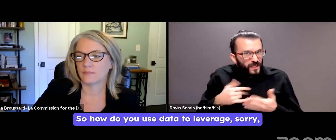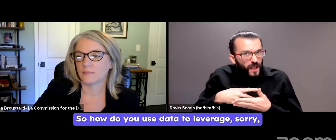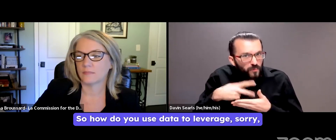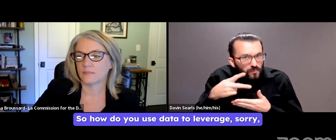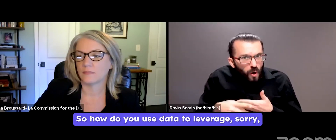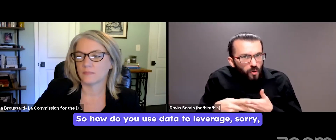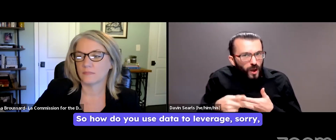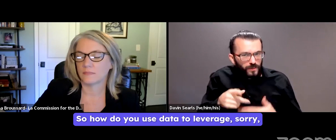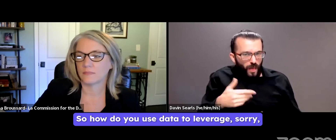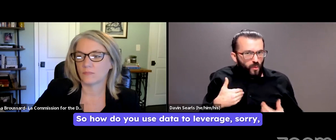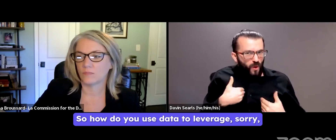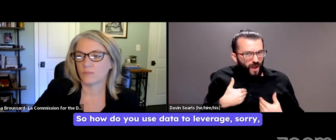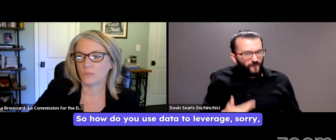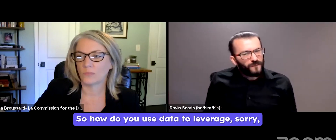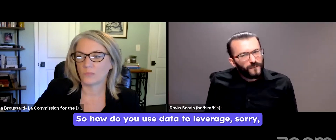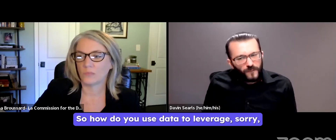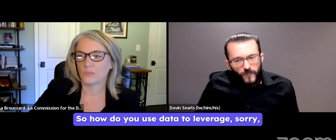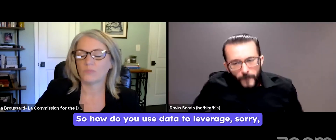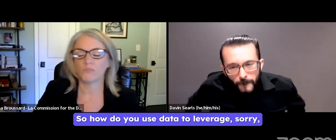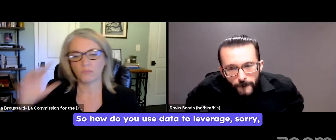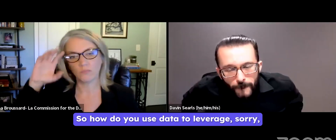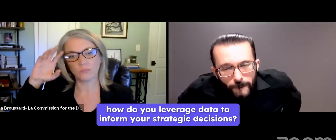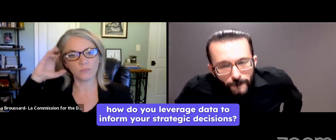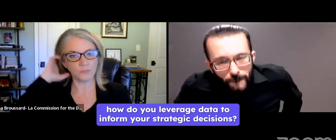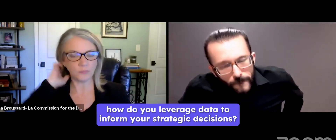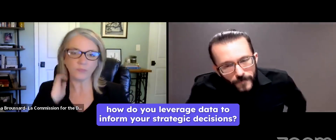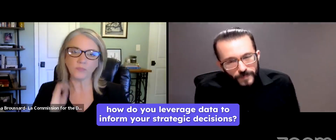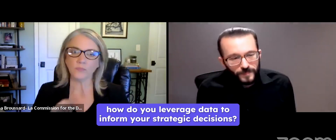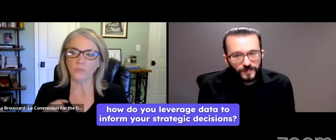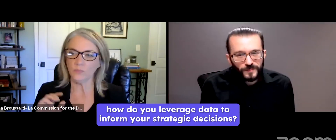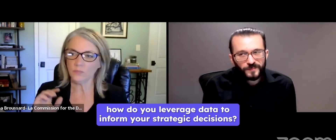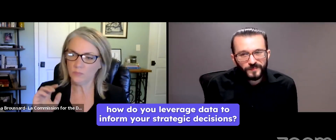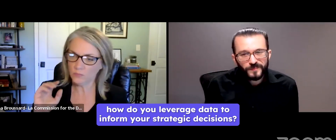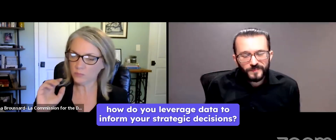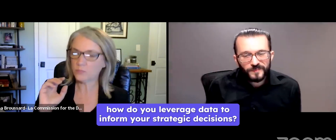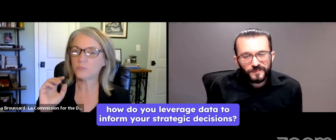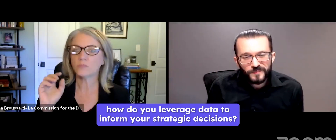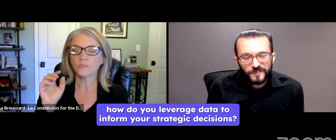use data to how do you leverage data to inform your strategic decisions?